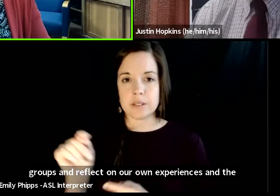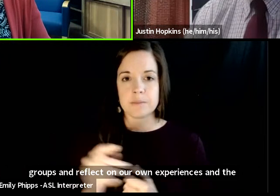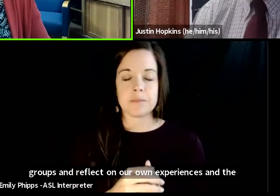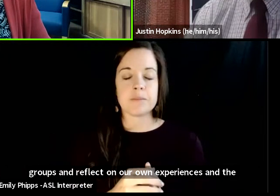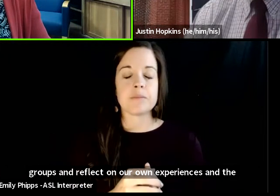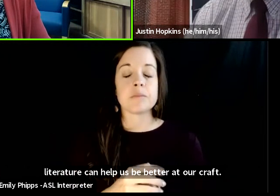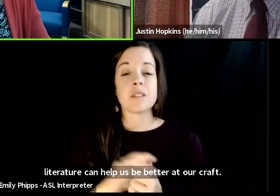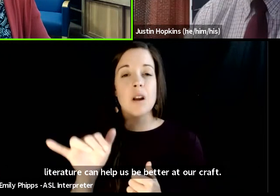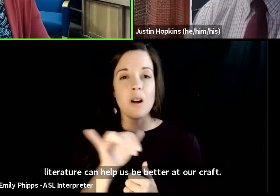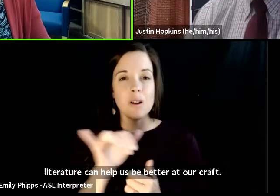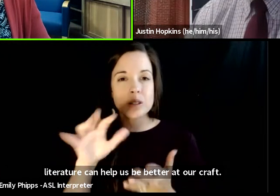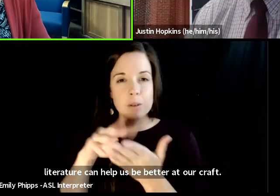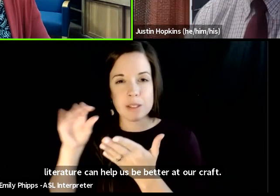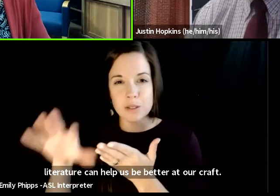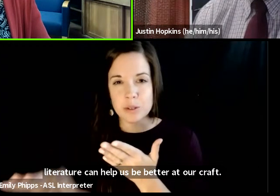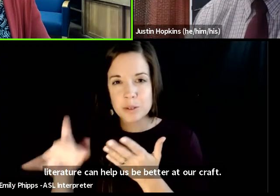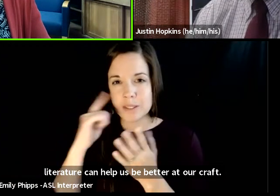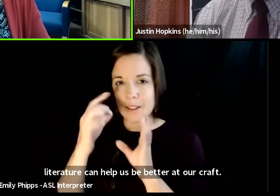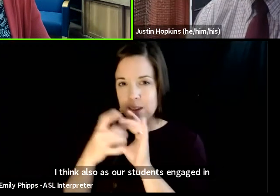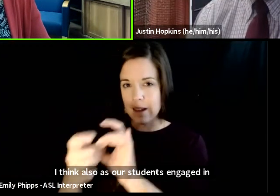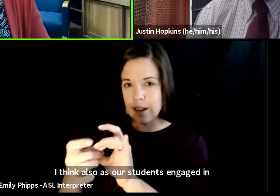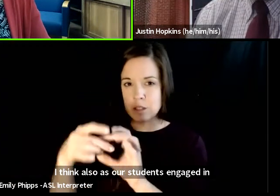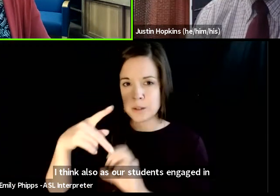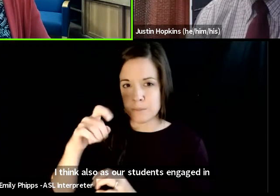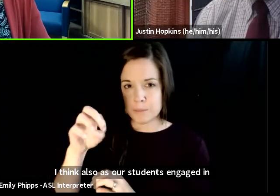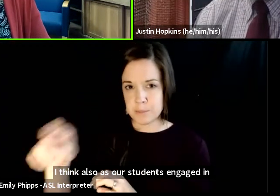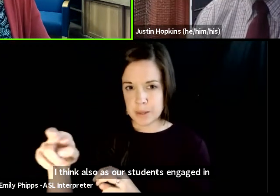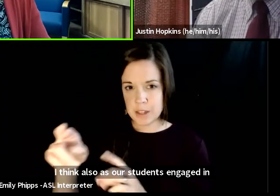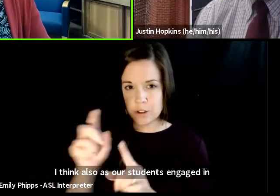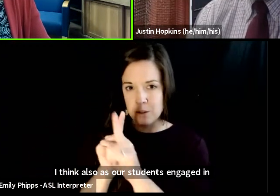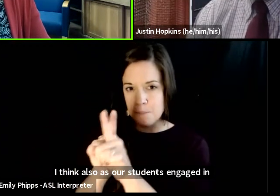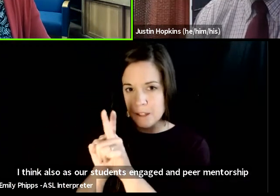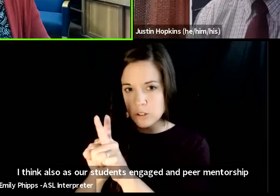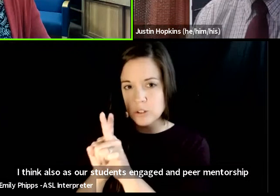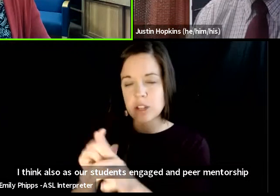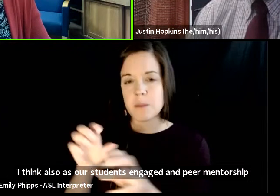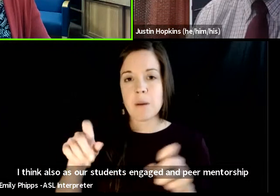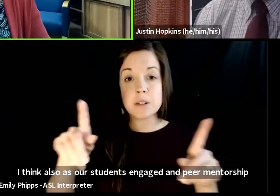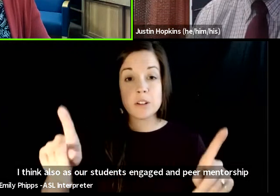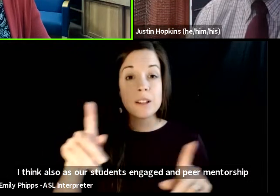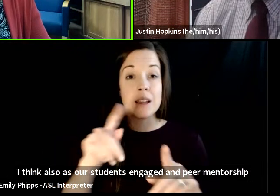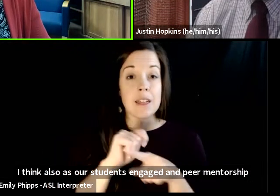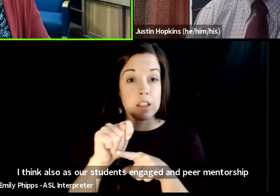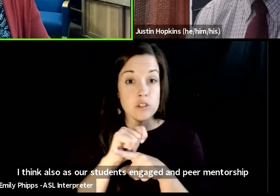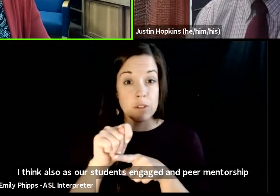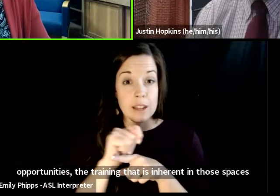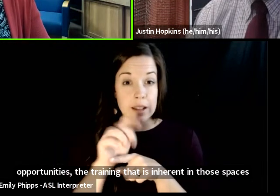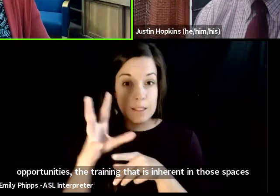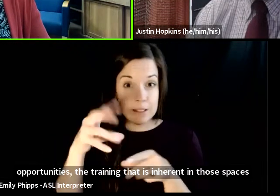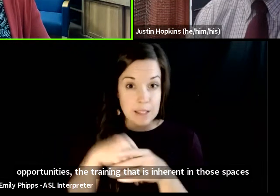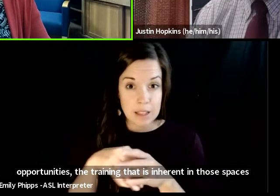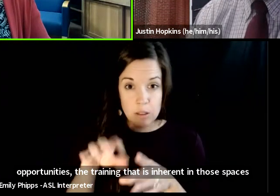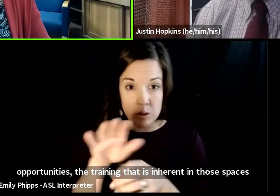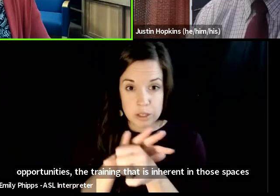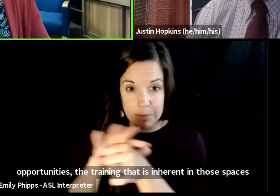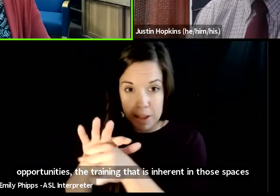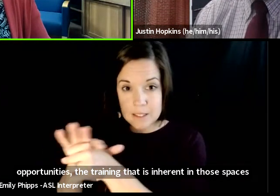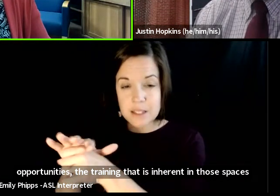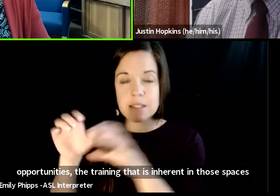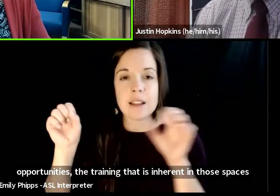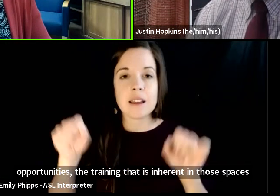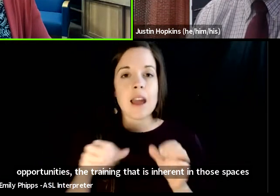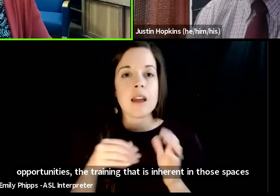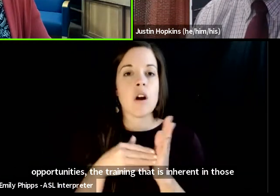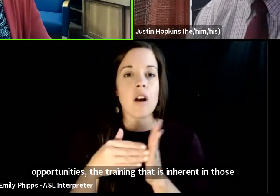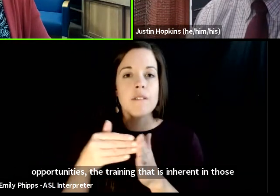our students engage in peer mentorship opportunities, the training that is inherent in those spaces can very often